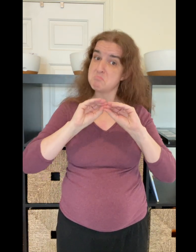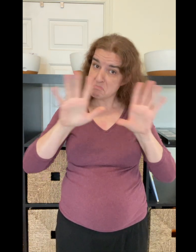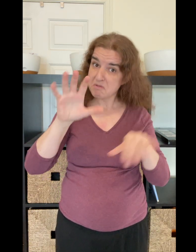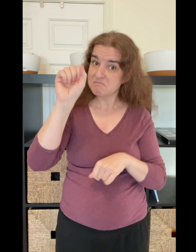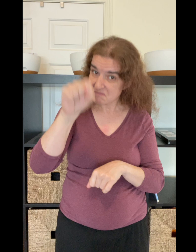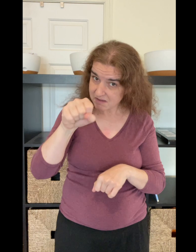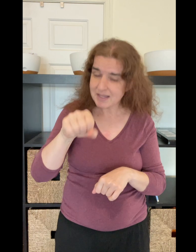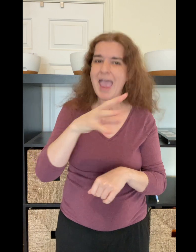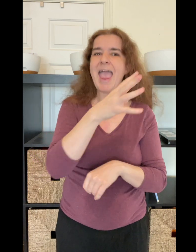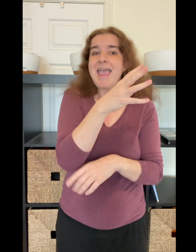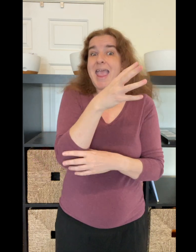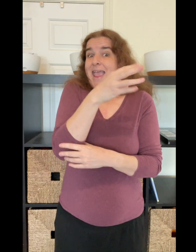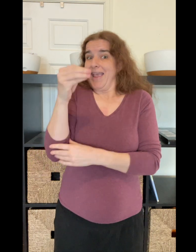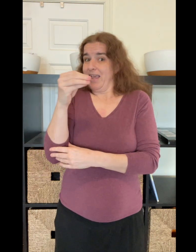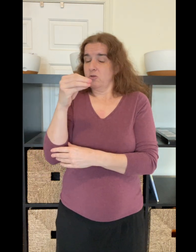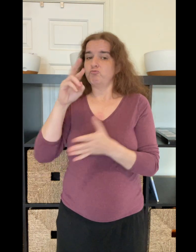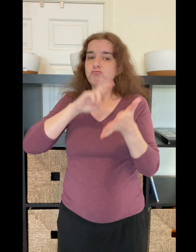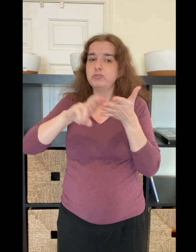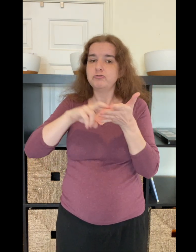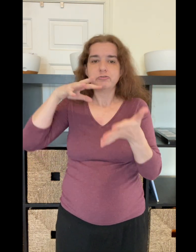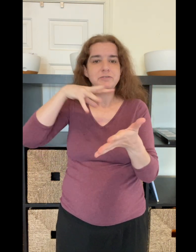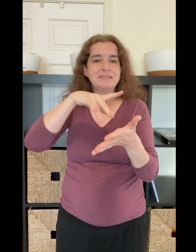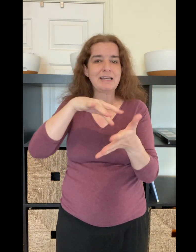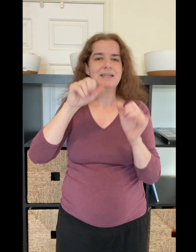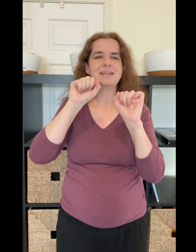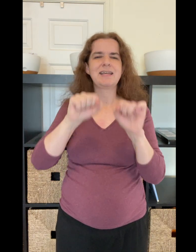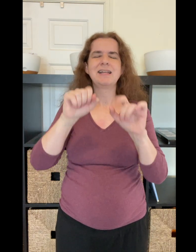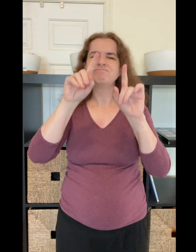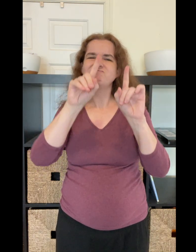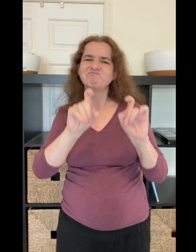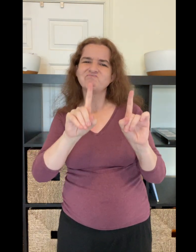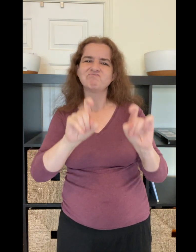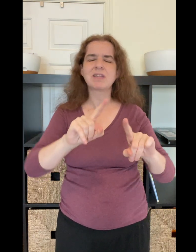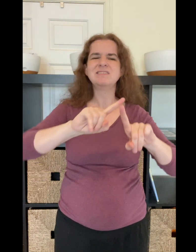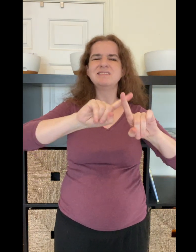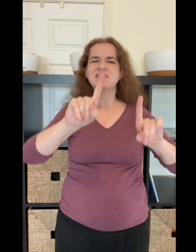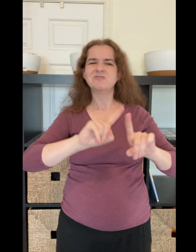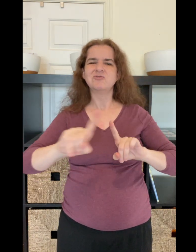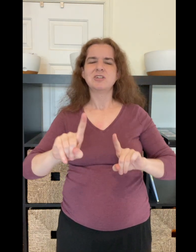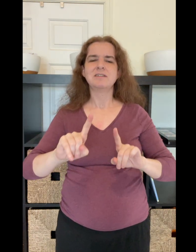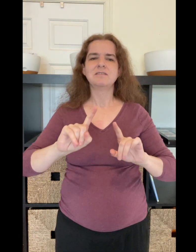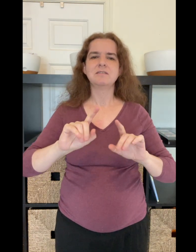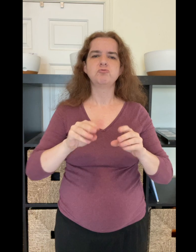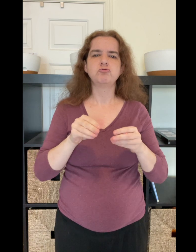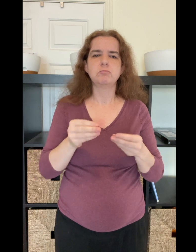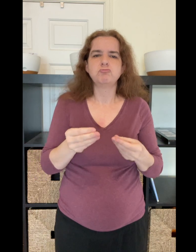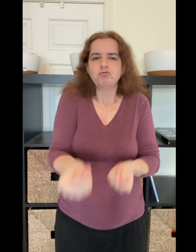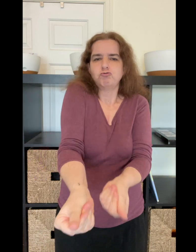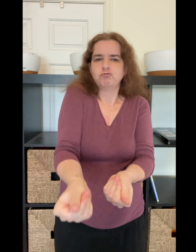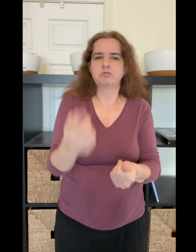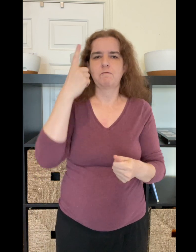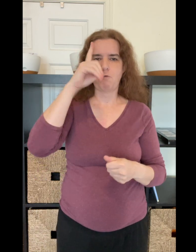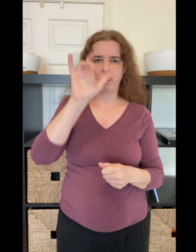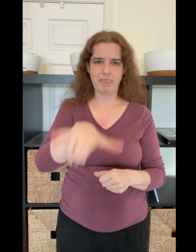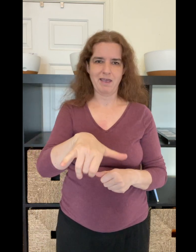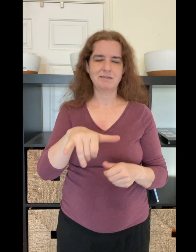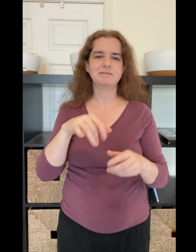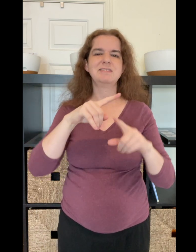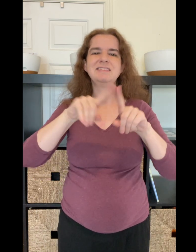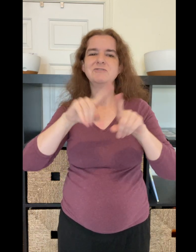What can research studies do? They can help us understand that problem, and research studies can analyze different solutions for